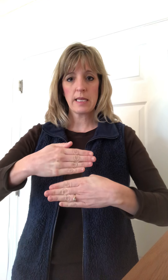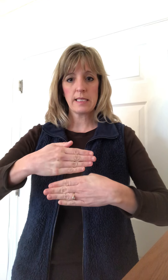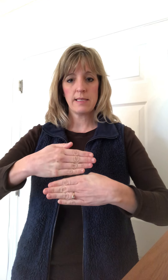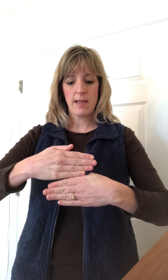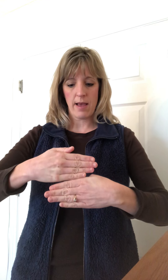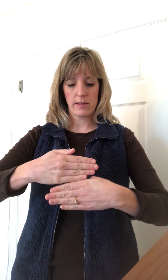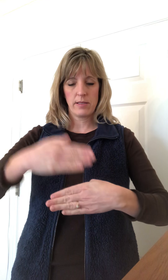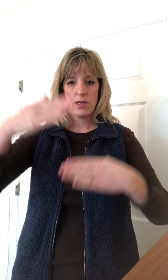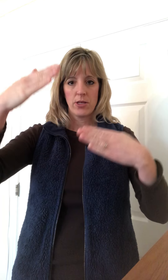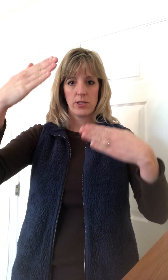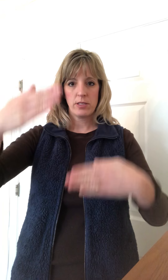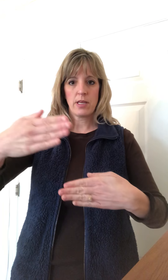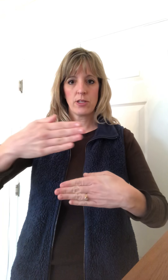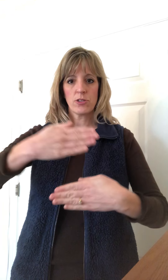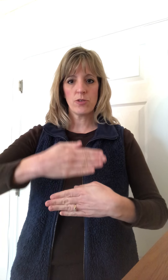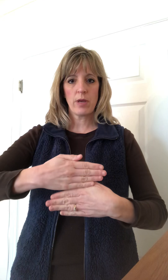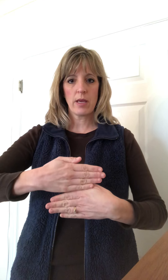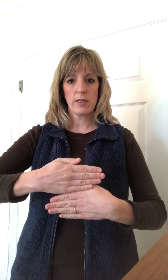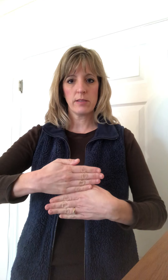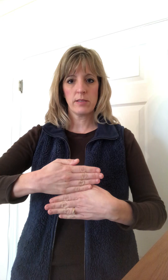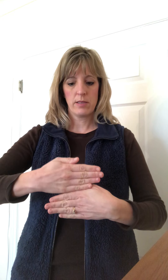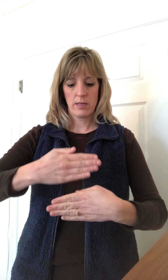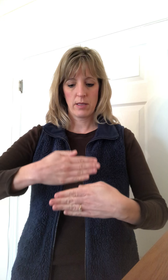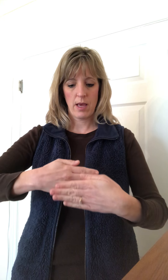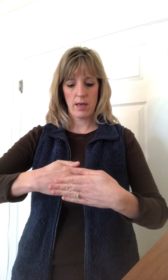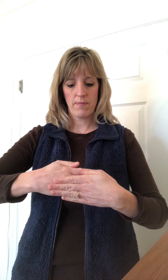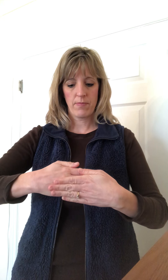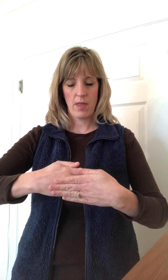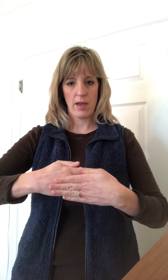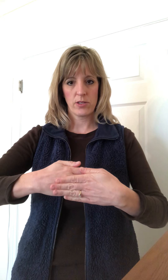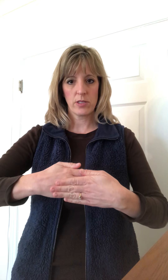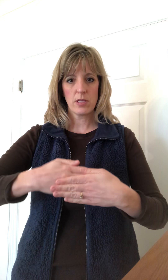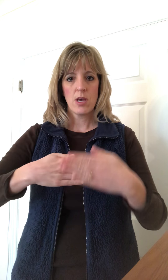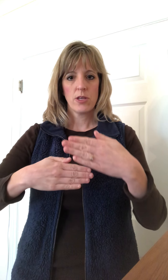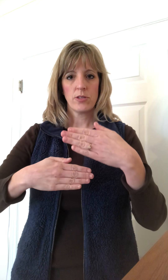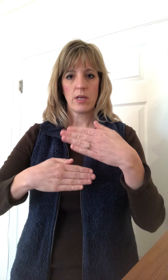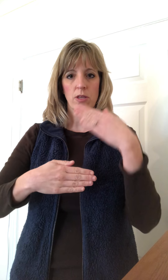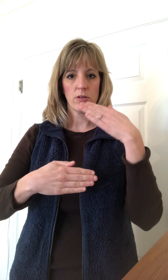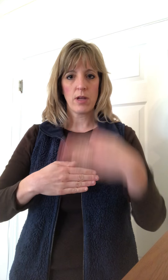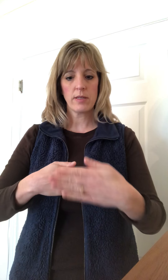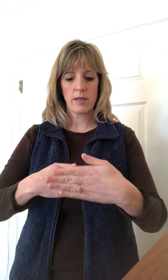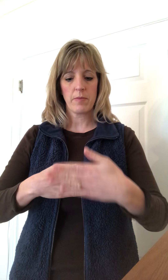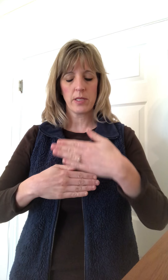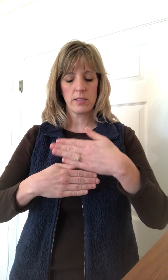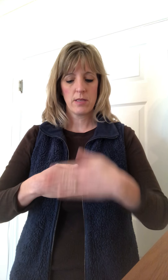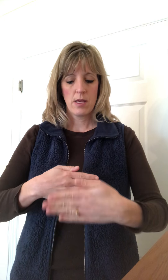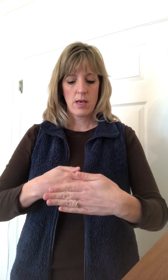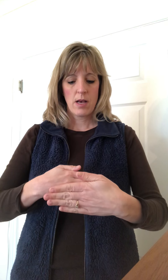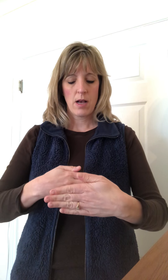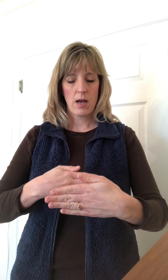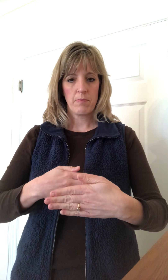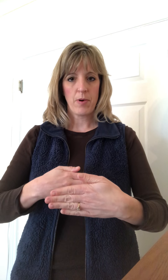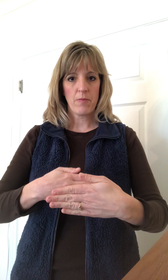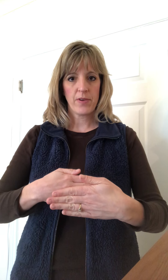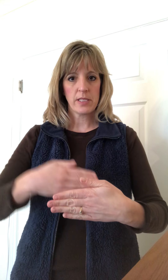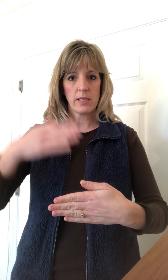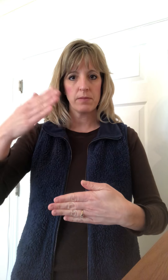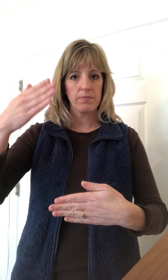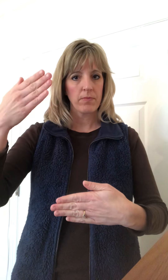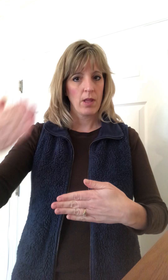is next. So you take your two hands, okay, actually, you take your non-dominant palm facing in,